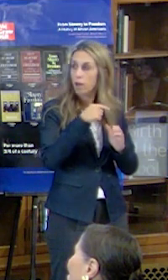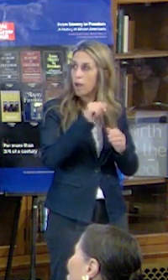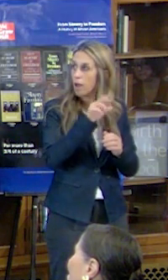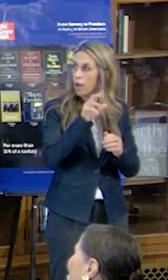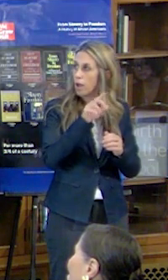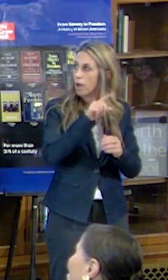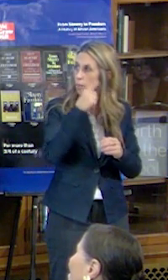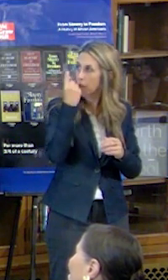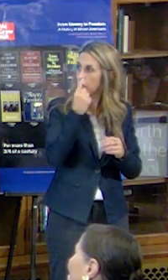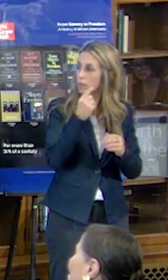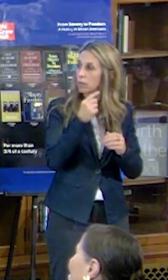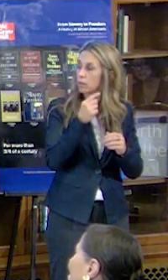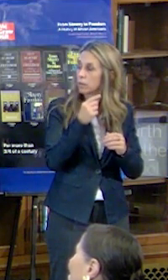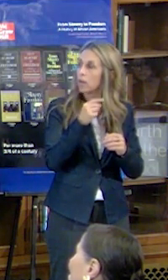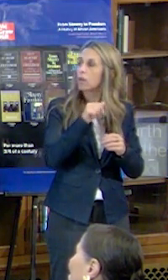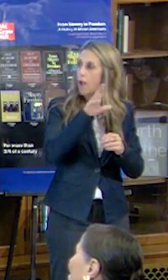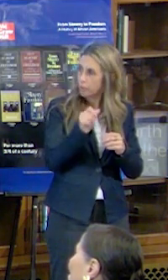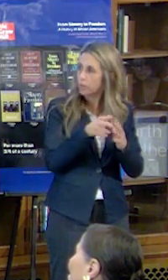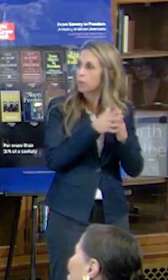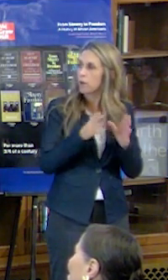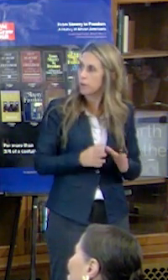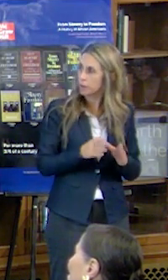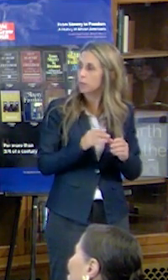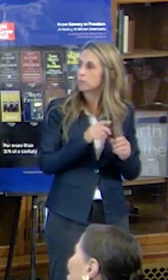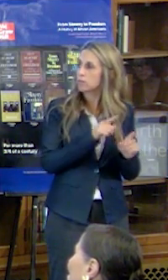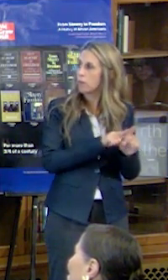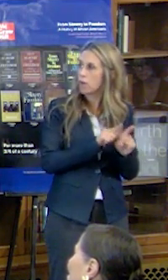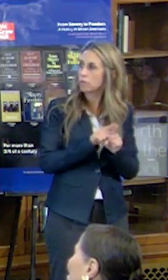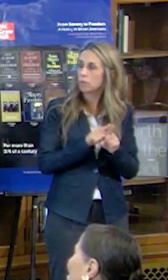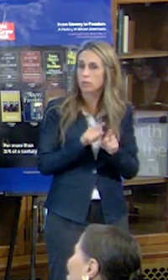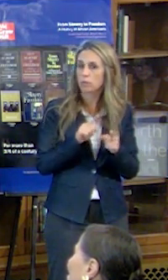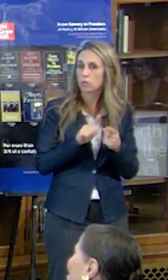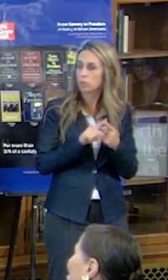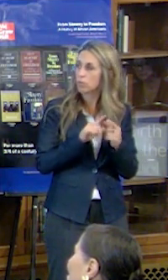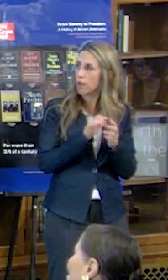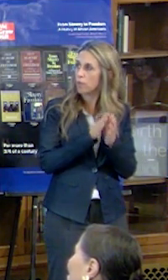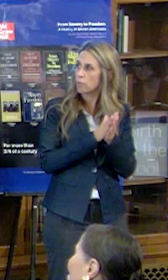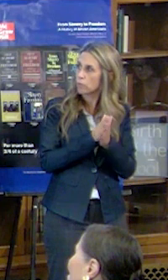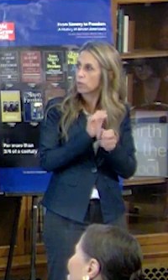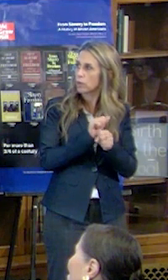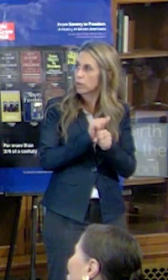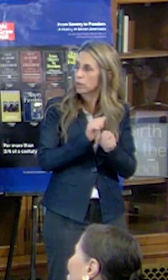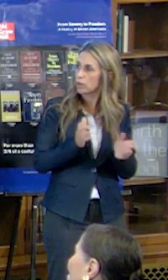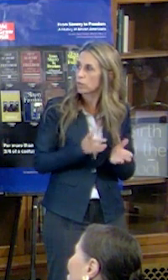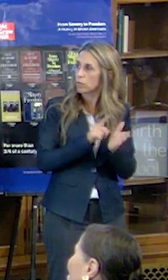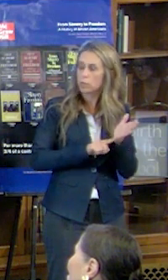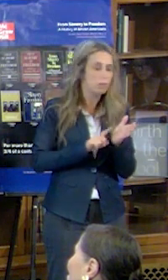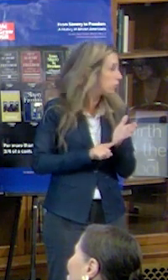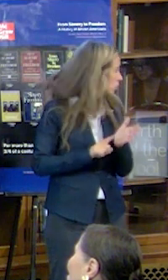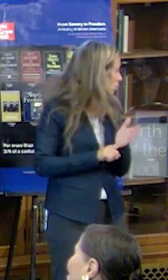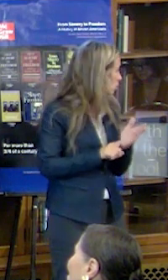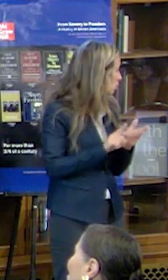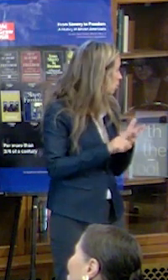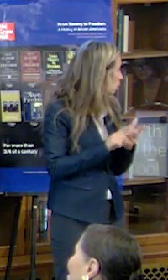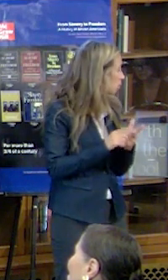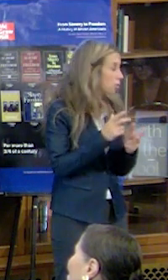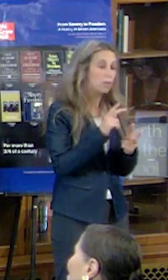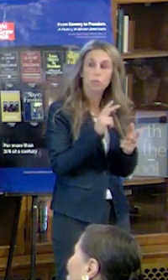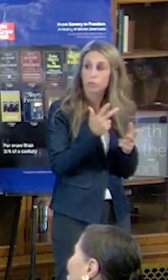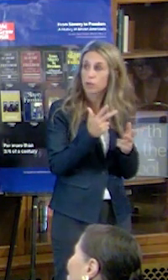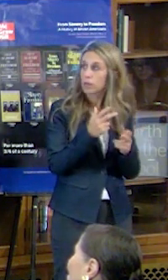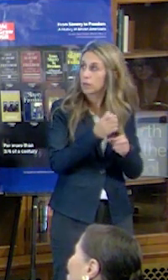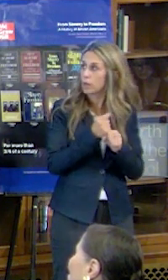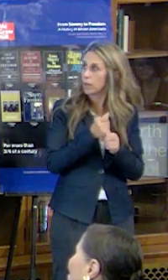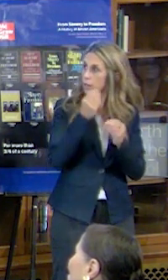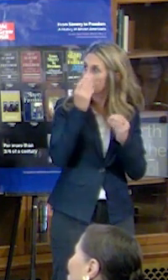American history to the publication of that rigor rigorous research and three getting that information to the